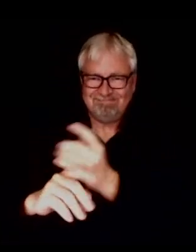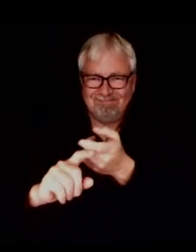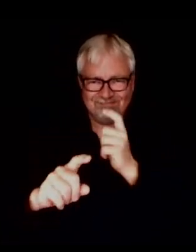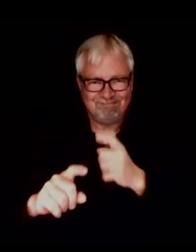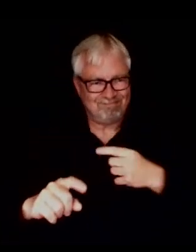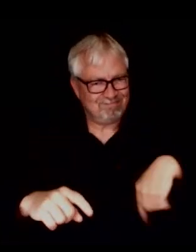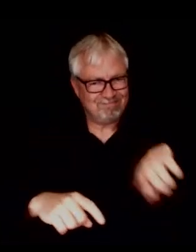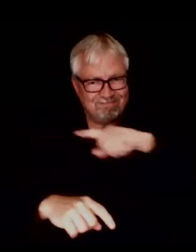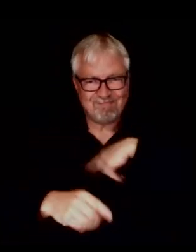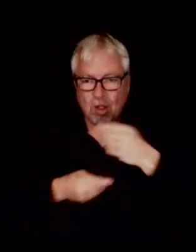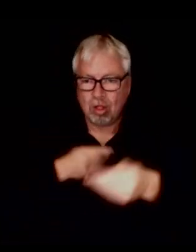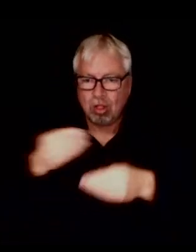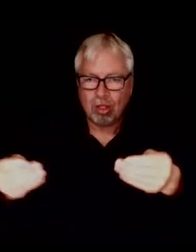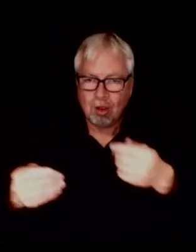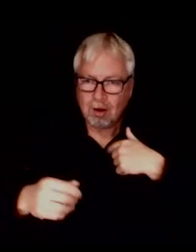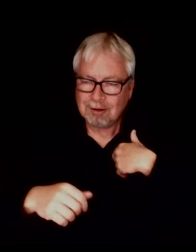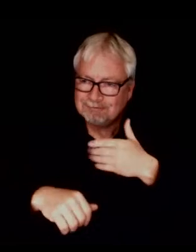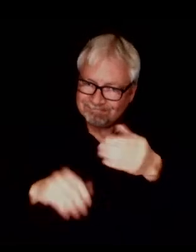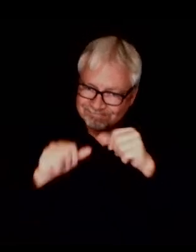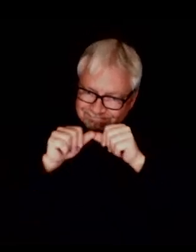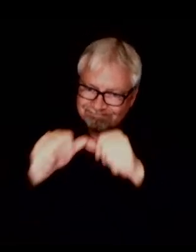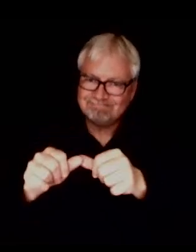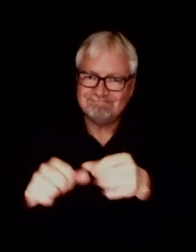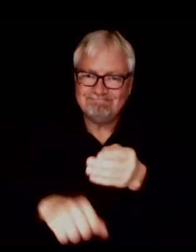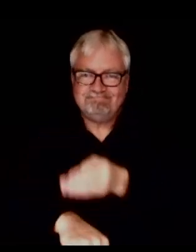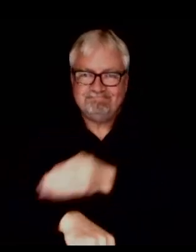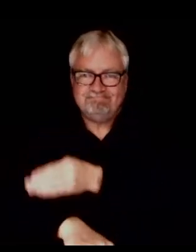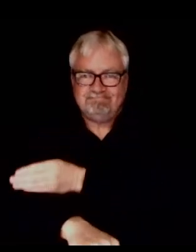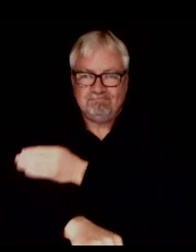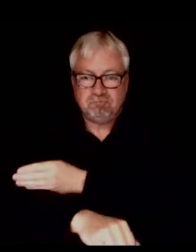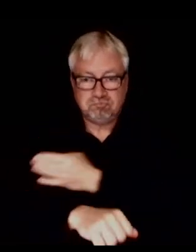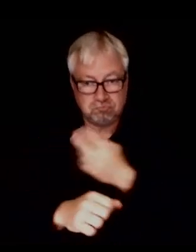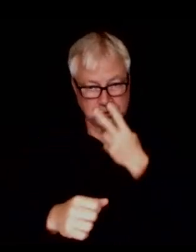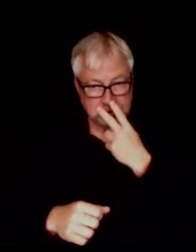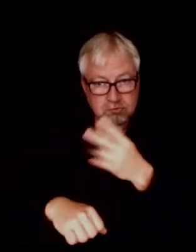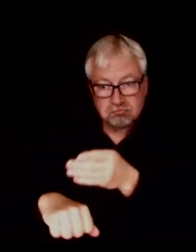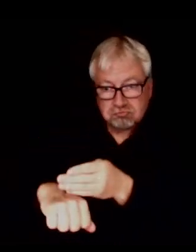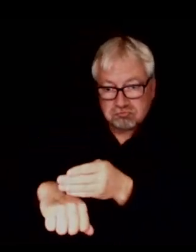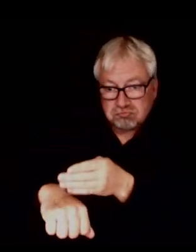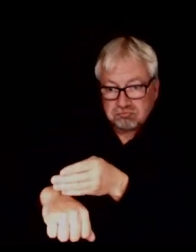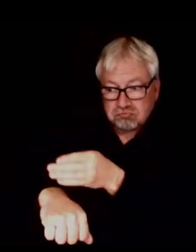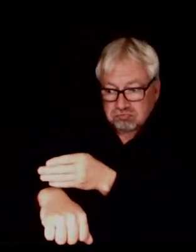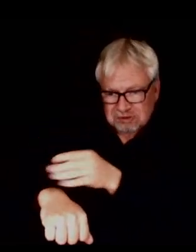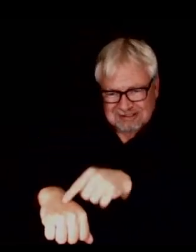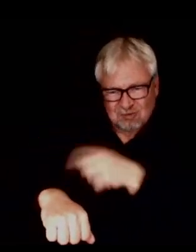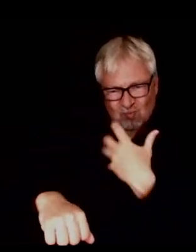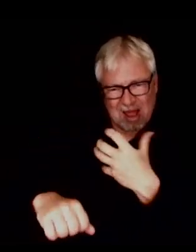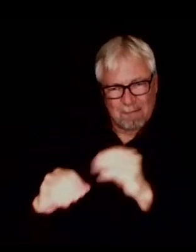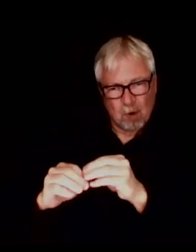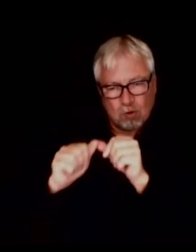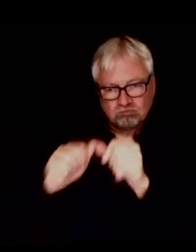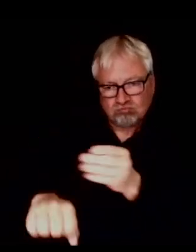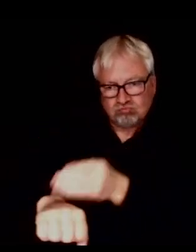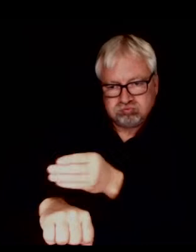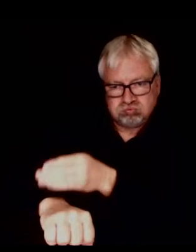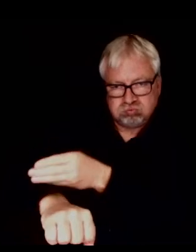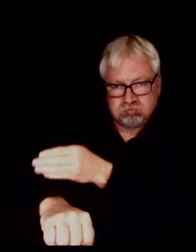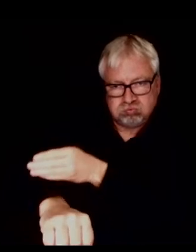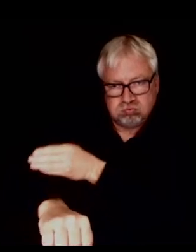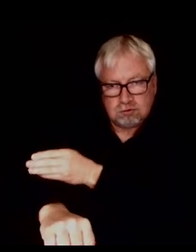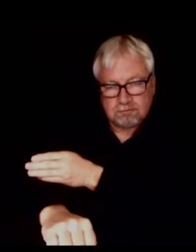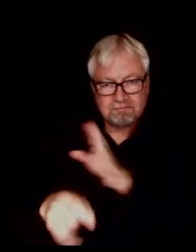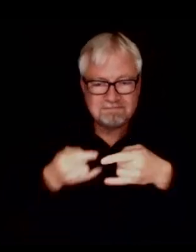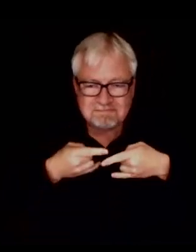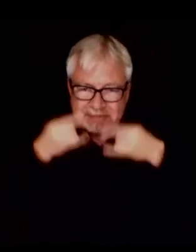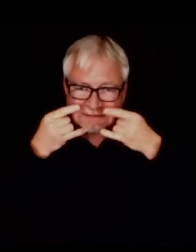to see now. The decisions that each of us make to test, to mask, to get the vaccine impact how